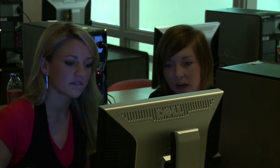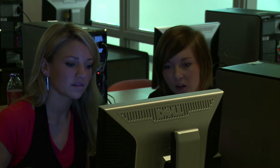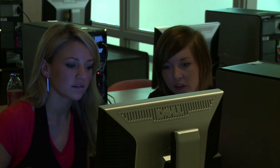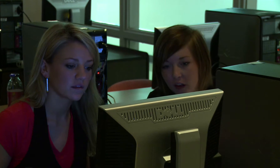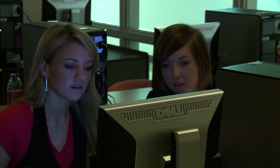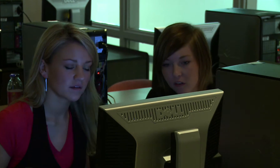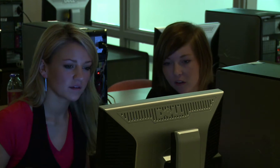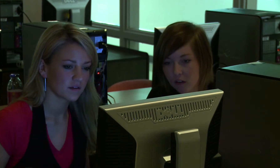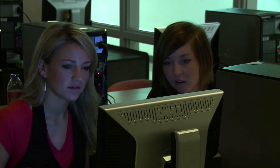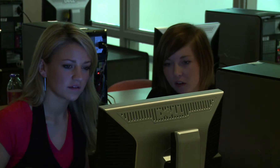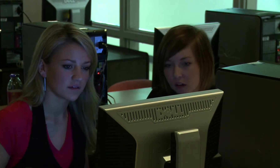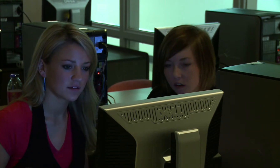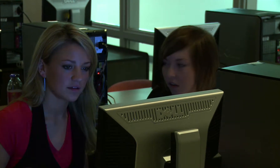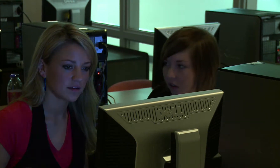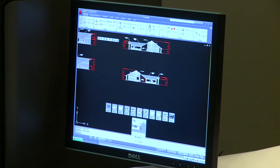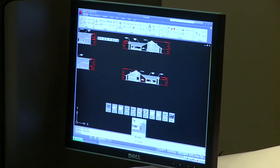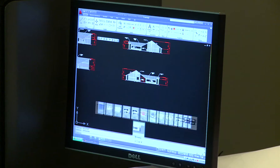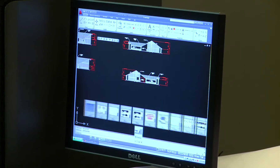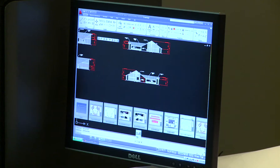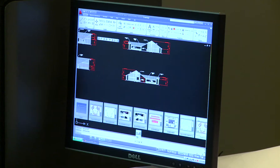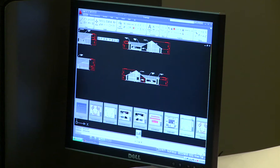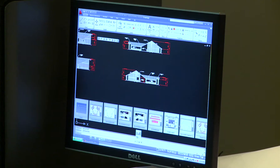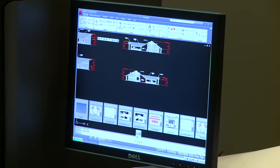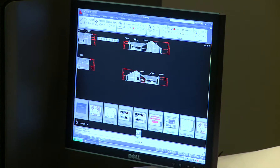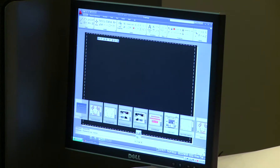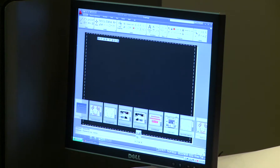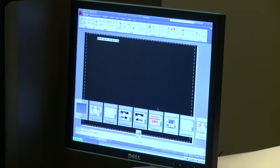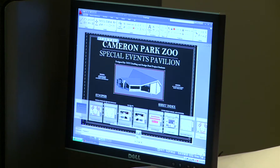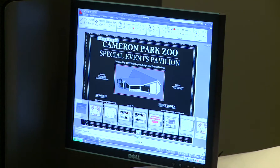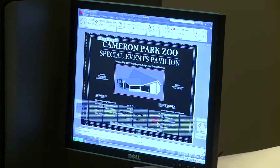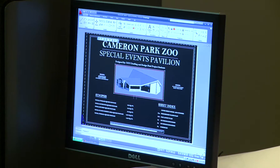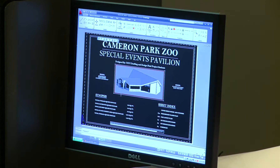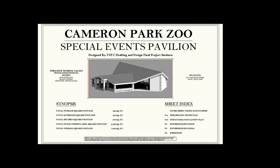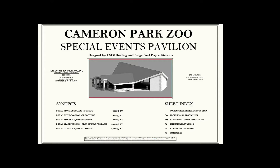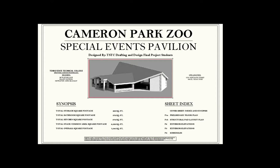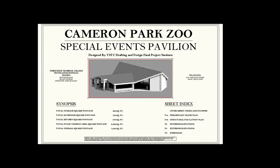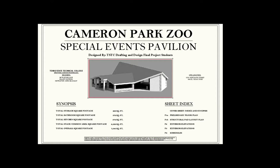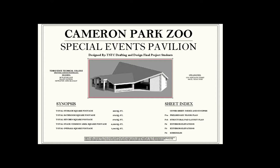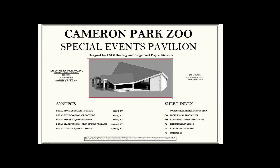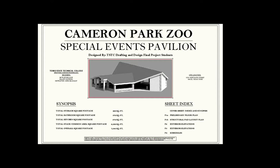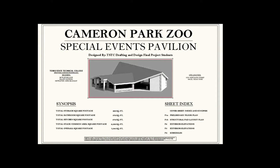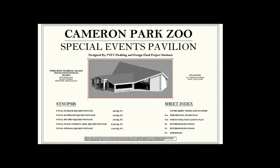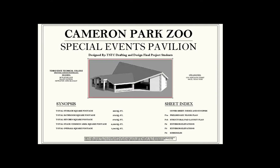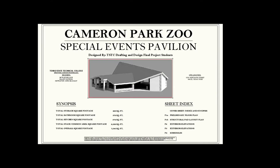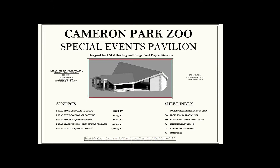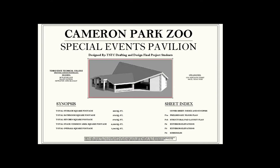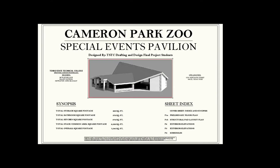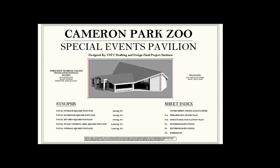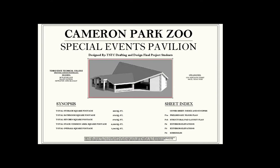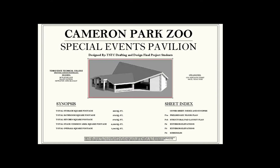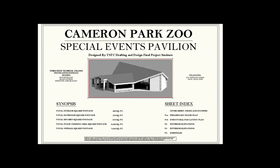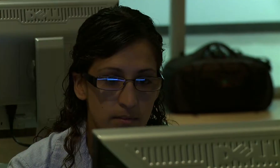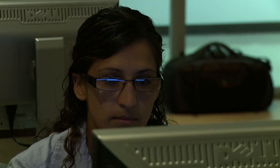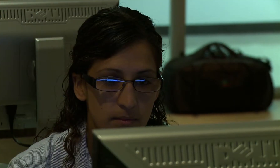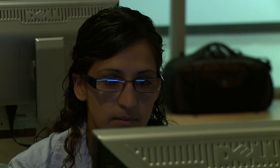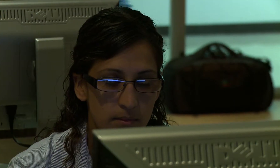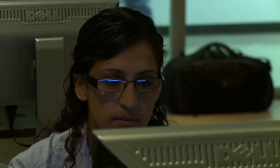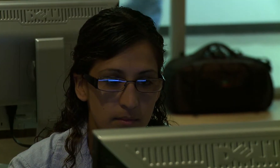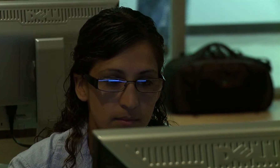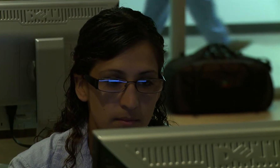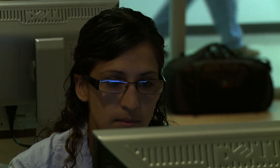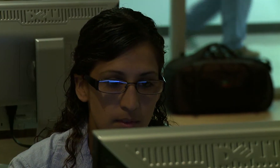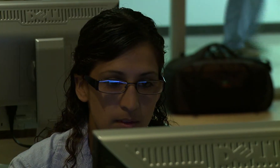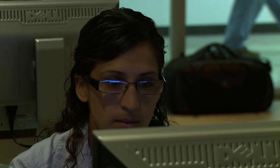Natalie Wallace and Hillary Espinoza were assigned to work on the designs for the new Special Events Pavilion, and